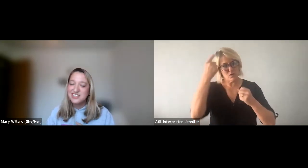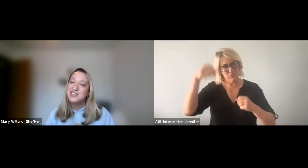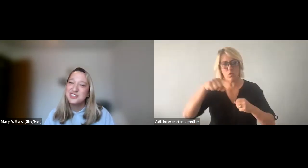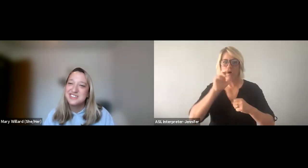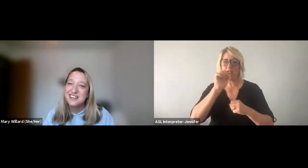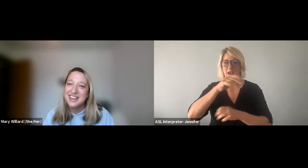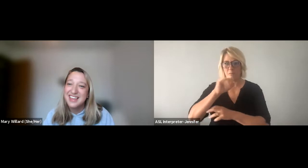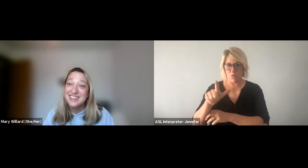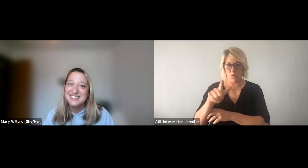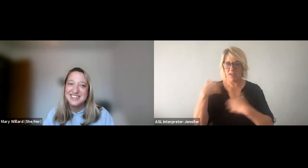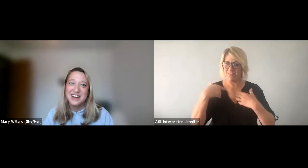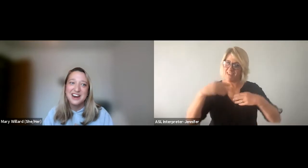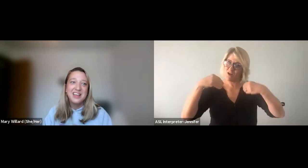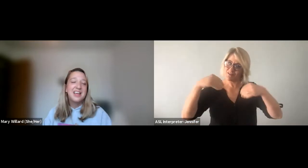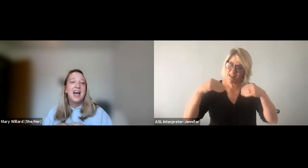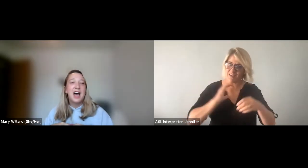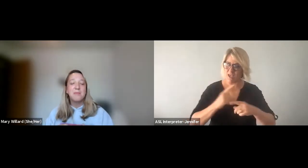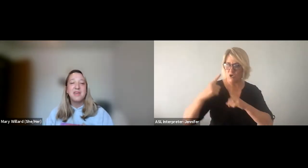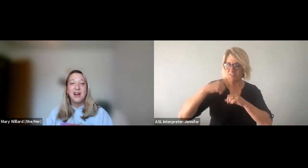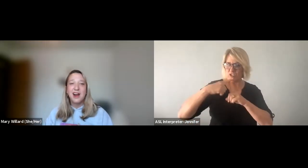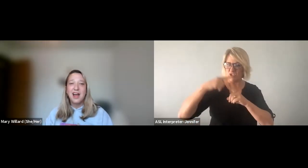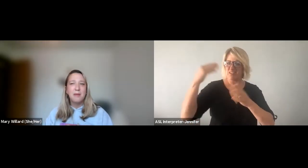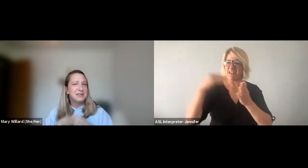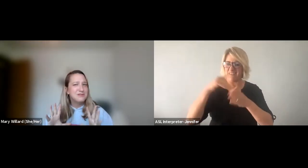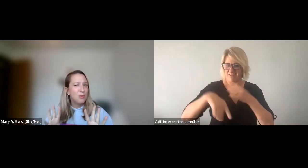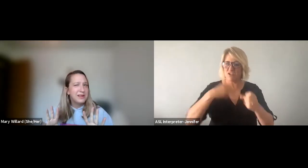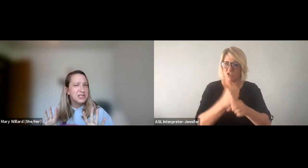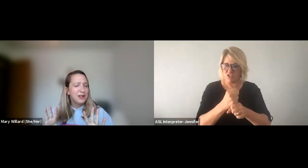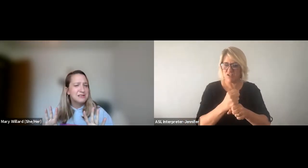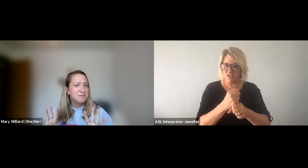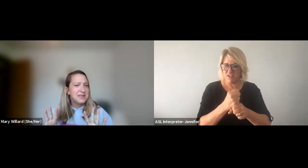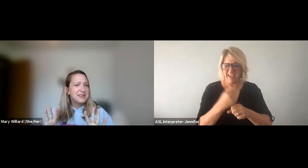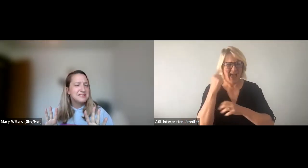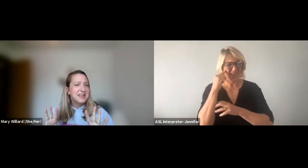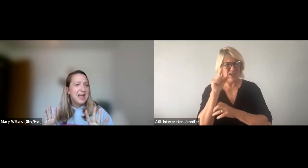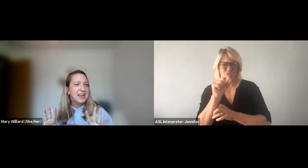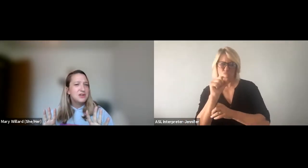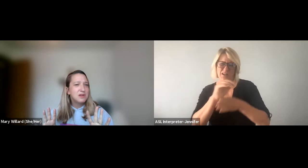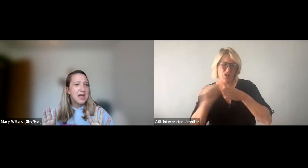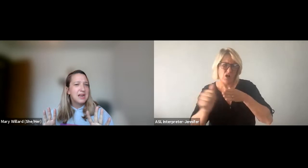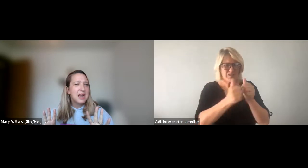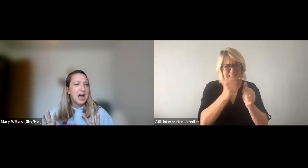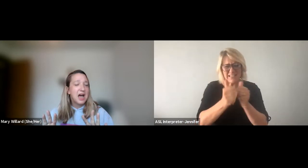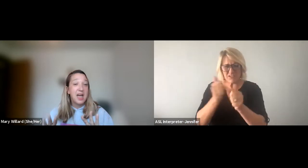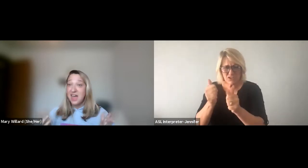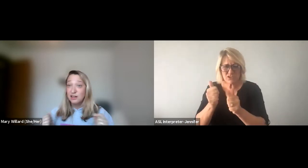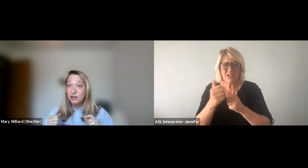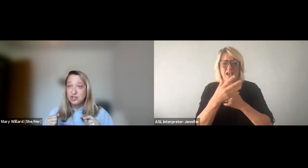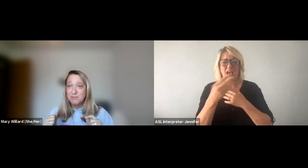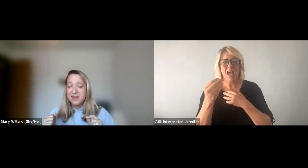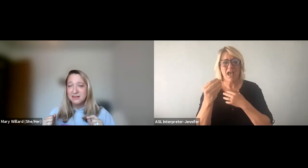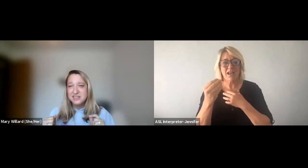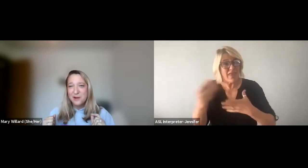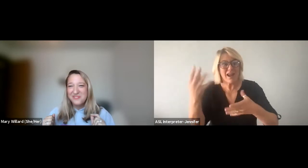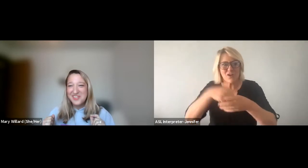up our t-shirt sales again this year. They are, I believe, $20 a piece, and you can, and that